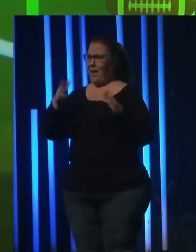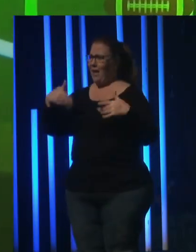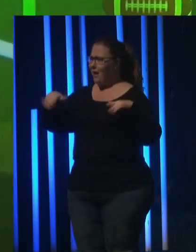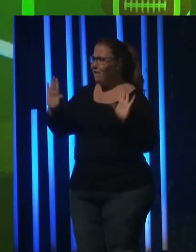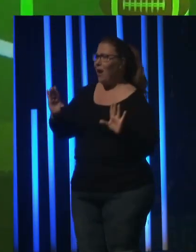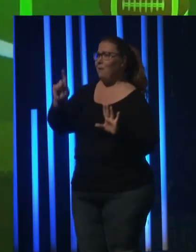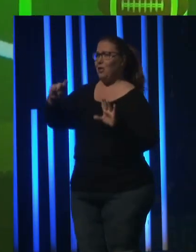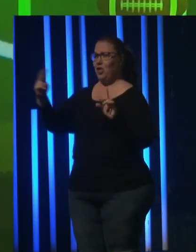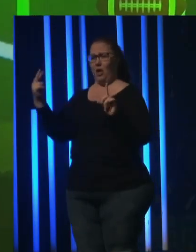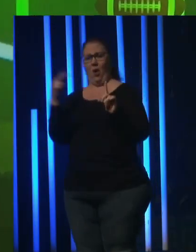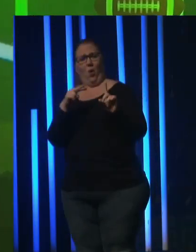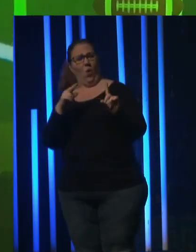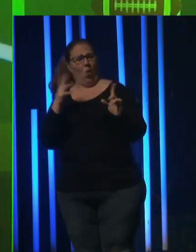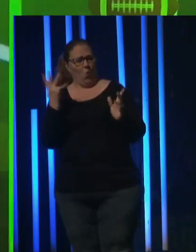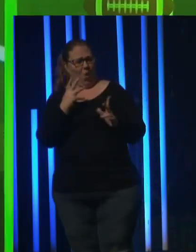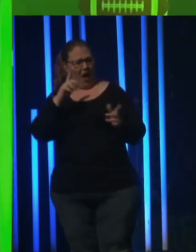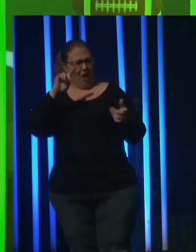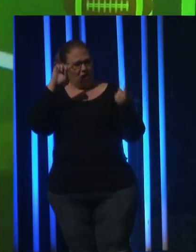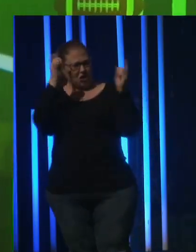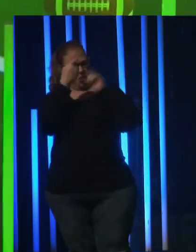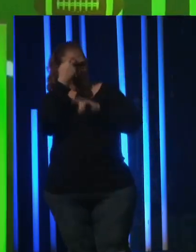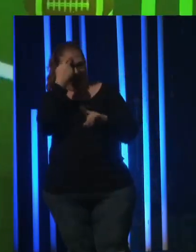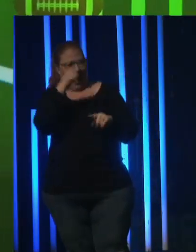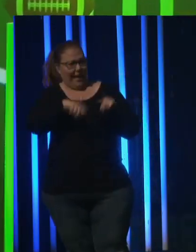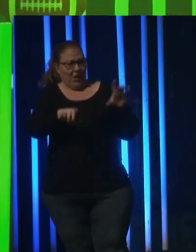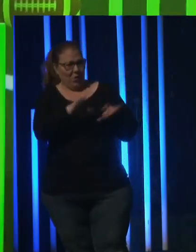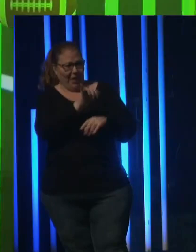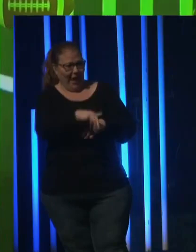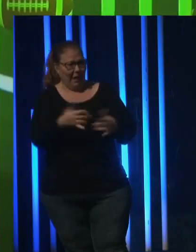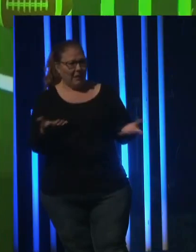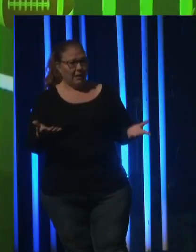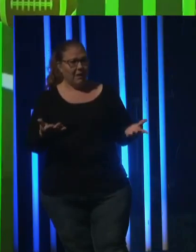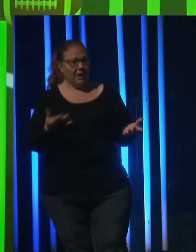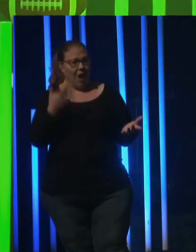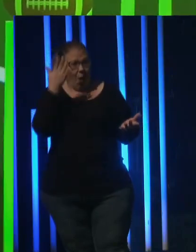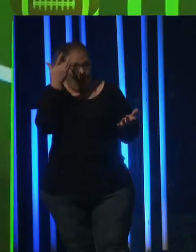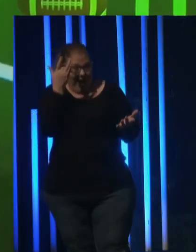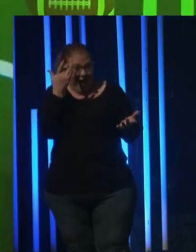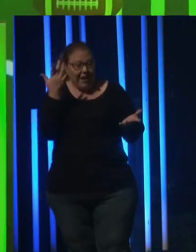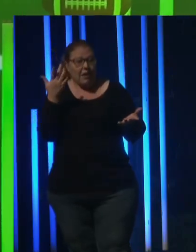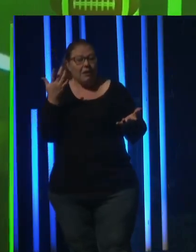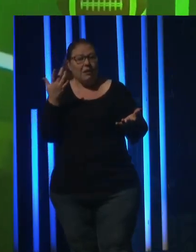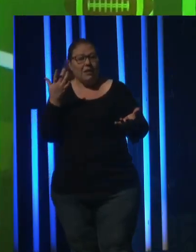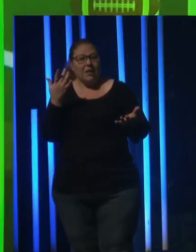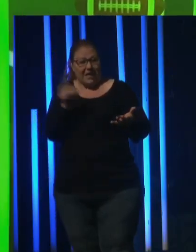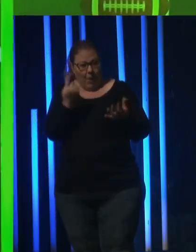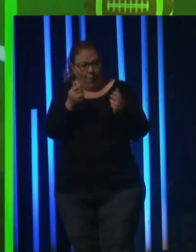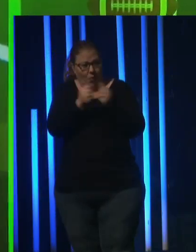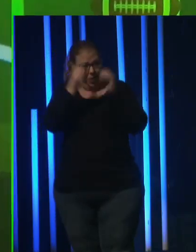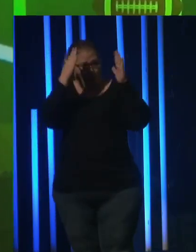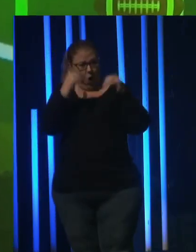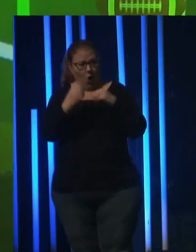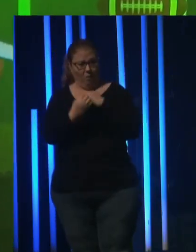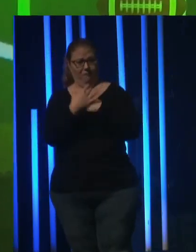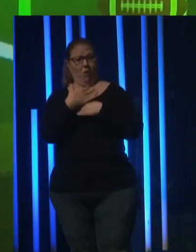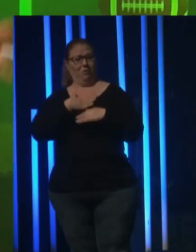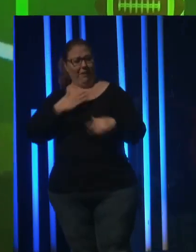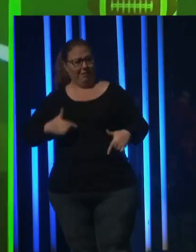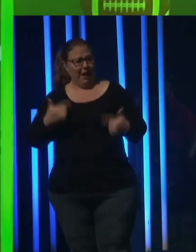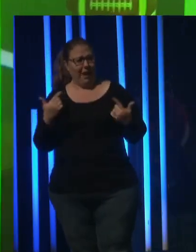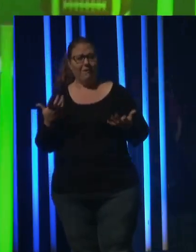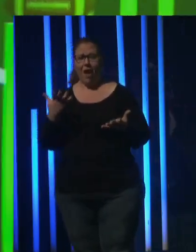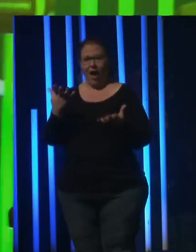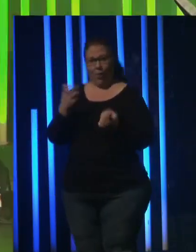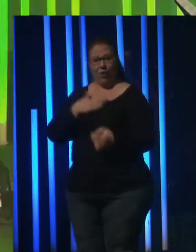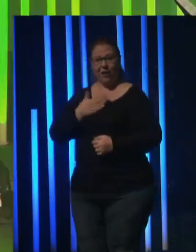us and change their minds and say, you know, I can't do that because someone with hope impacted my life. Now, I want to